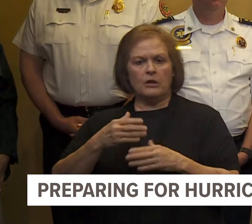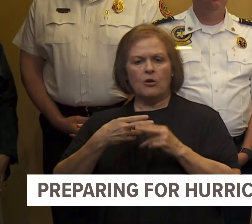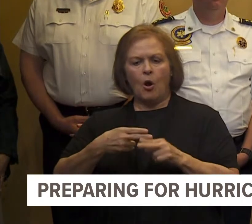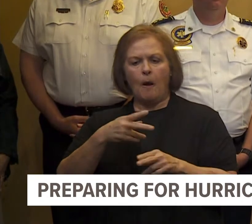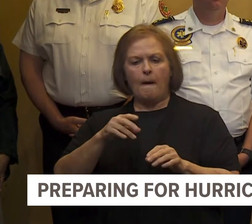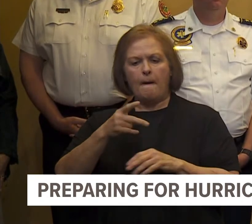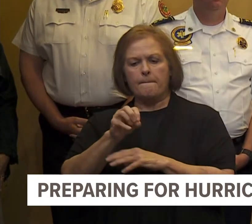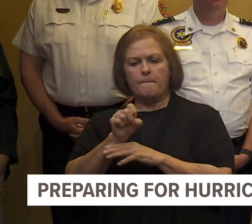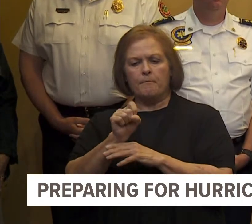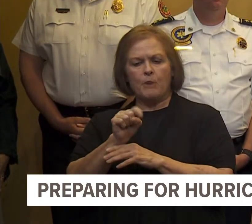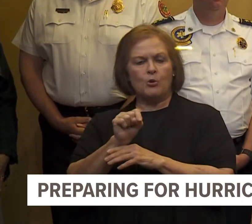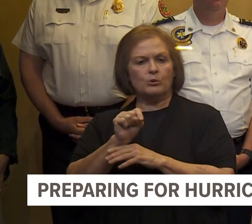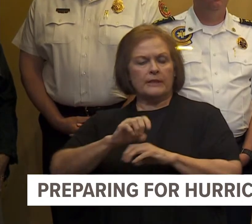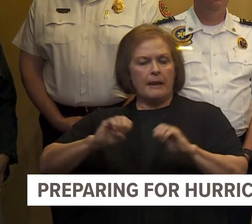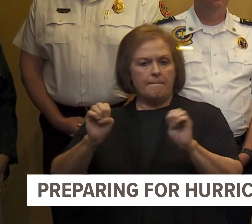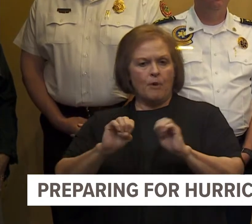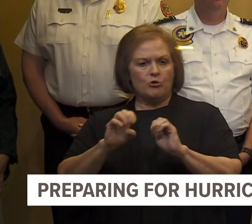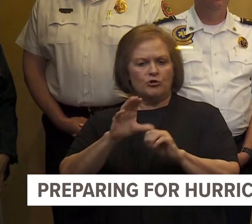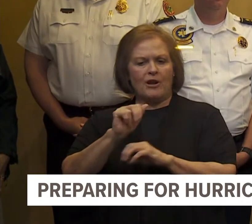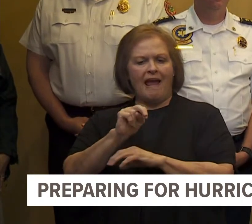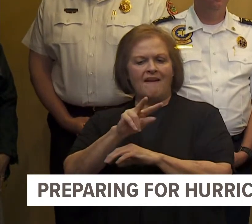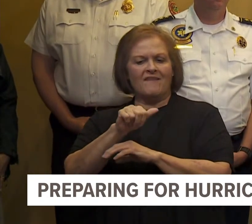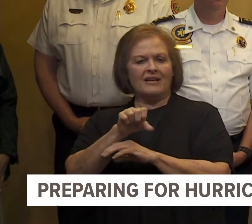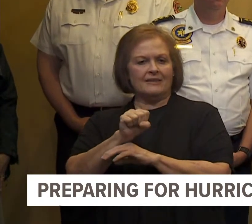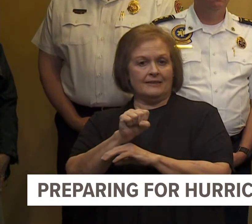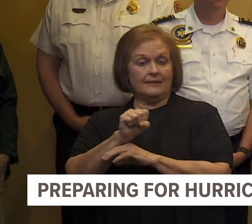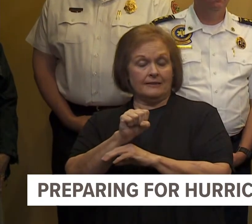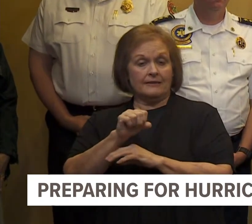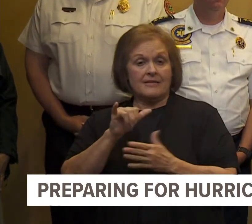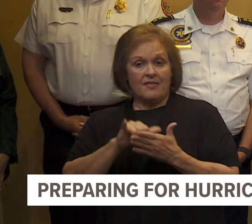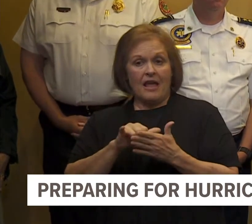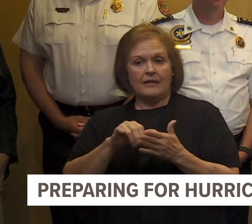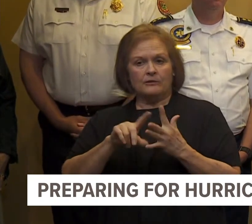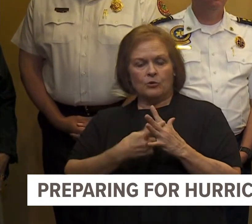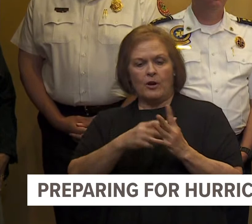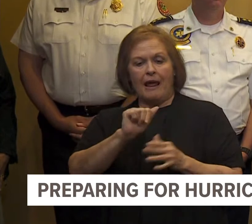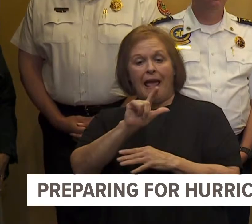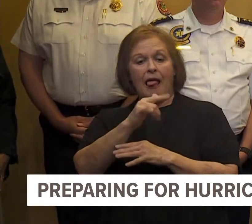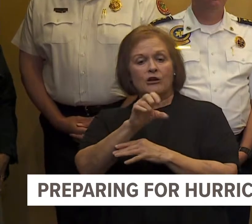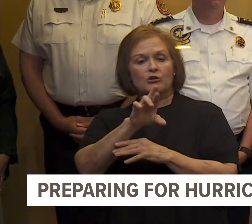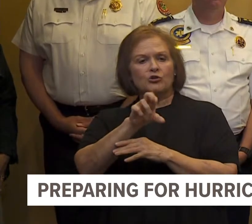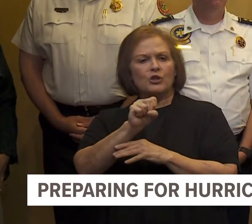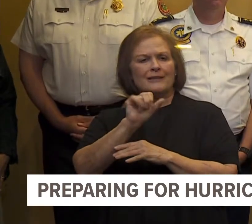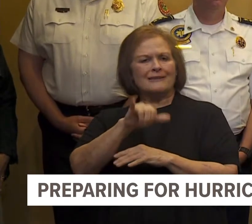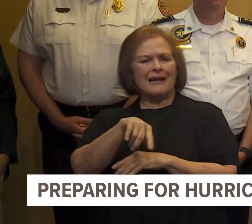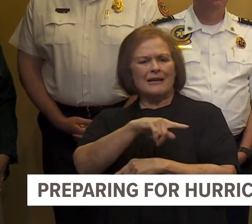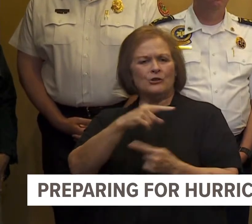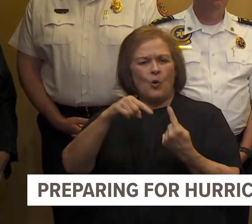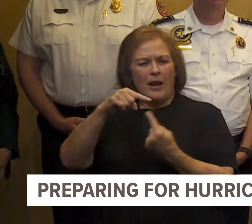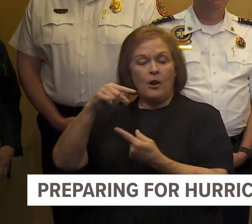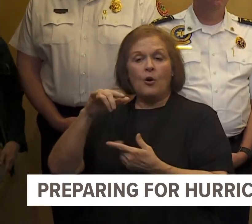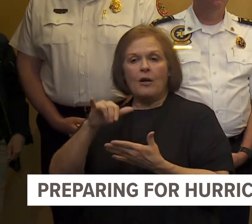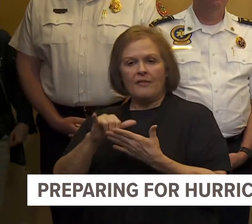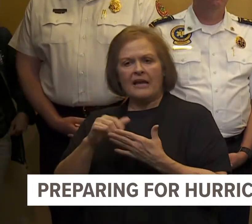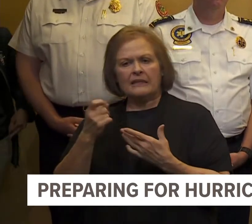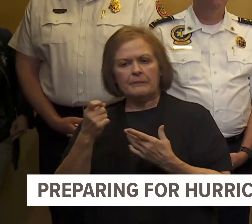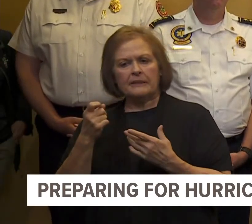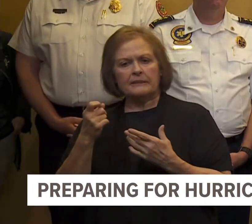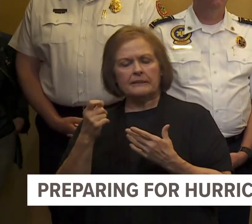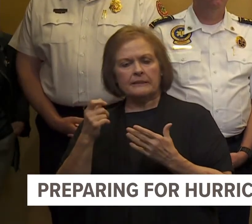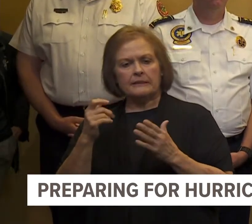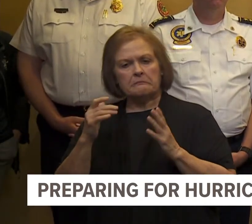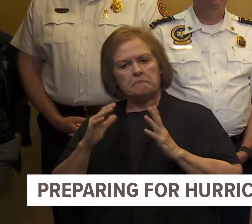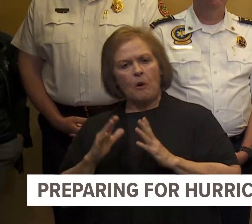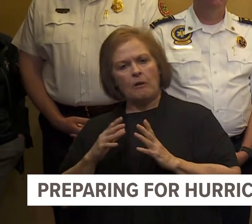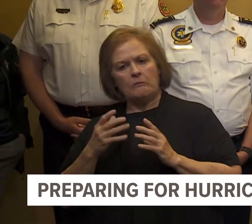a post-emergency canvas operation, which was activated for the Algiers tornado for the first time. Now it's a smaller scale event